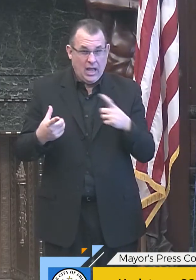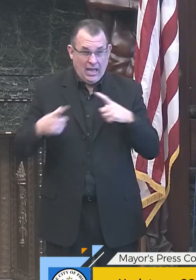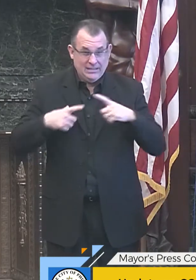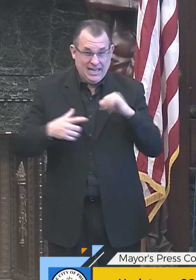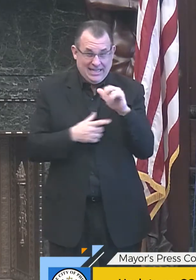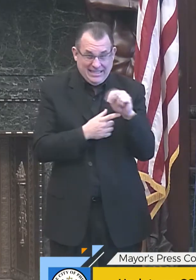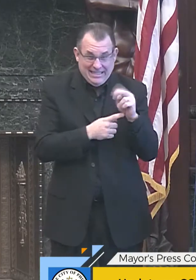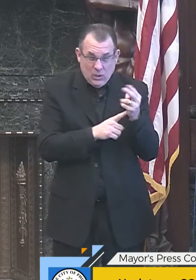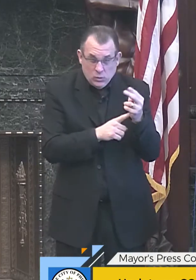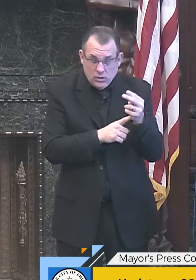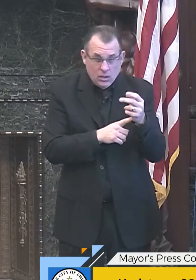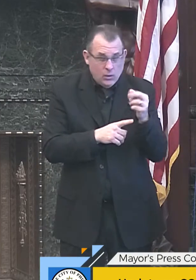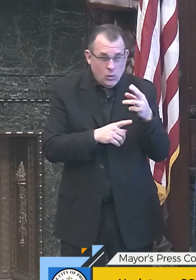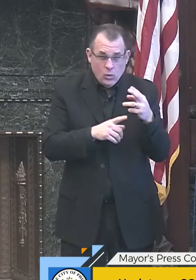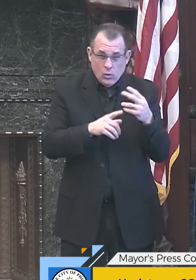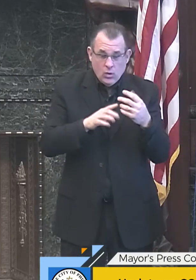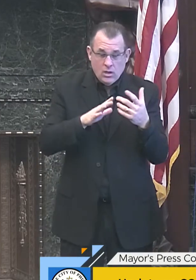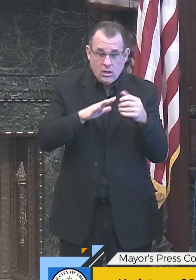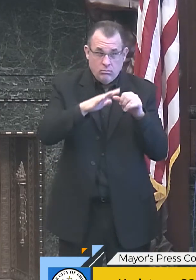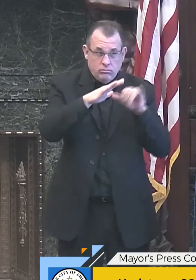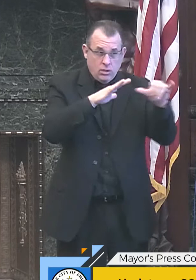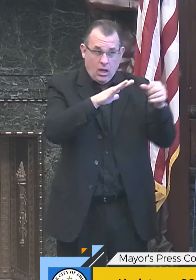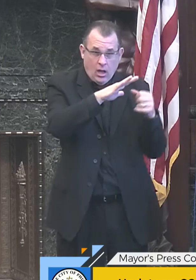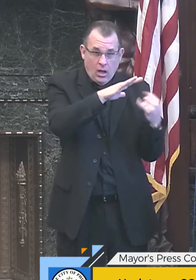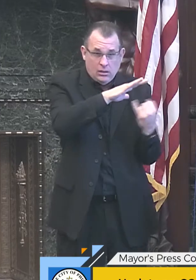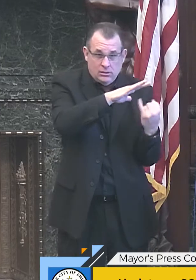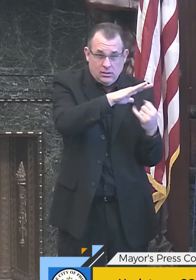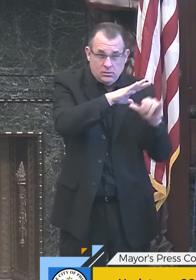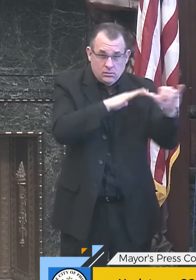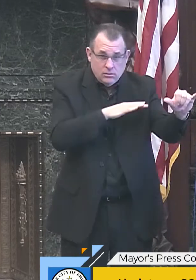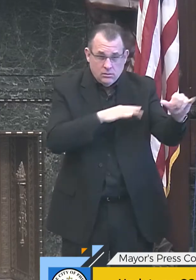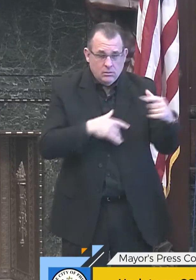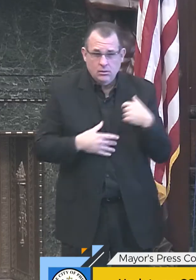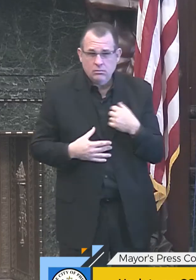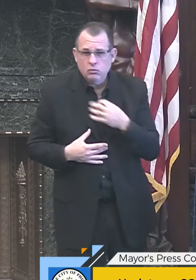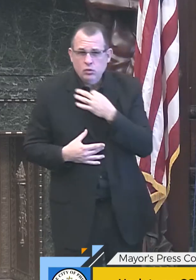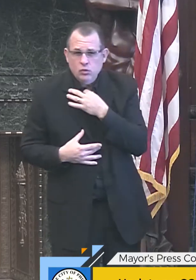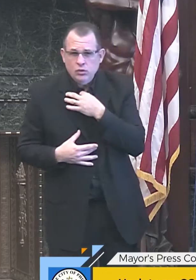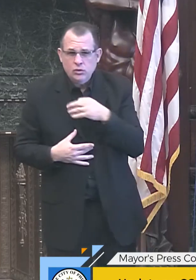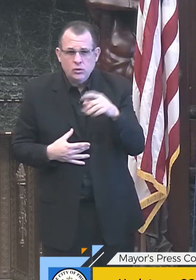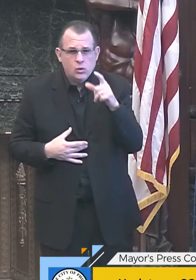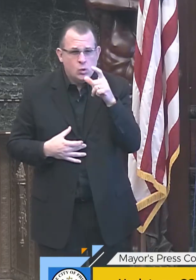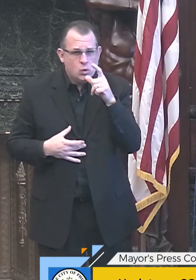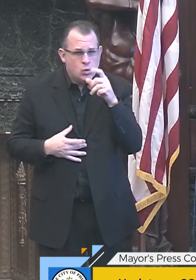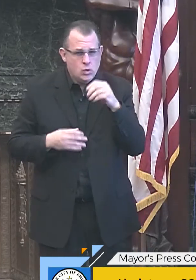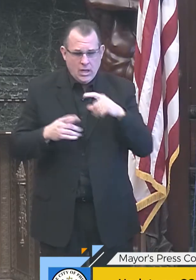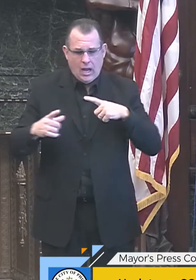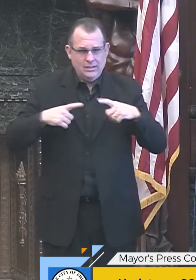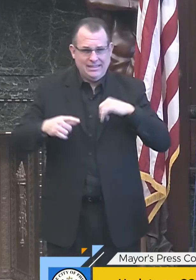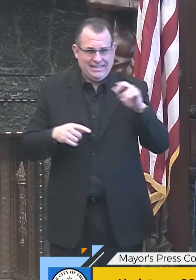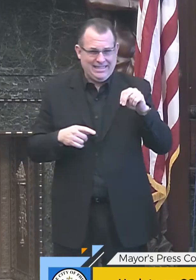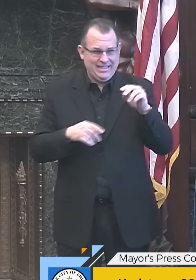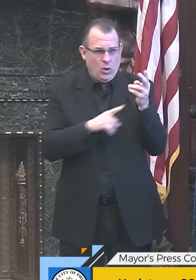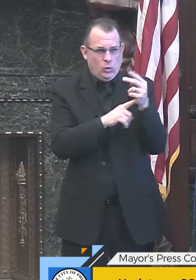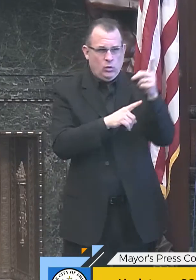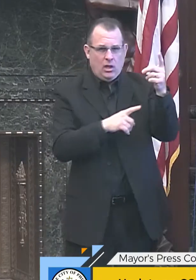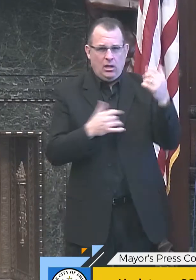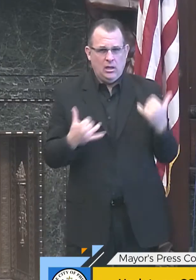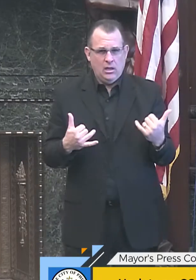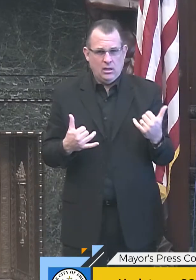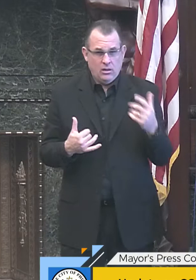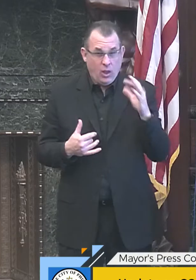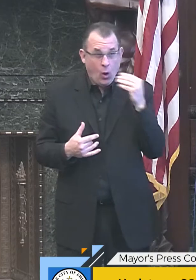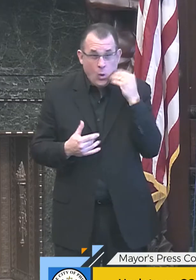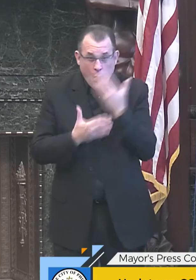isolated within the shelter. So I was curious about who is in the Holiday Inn Express? Are they actually homeless people? How